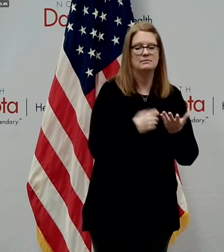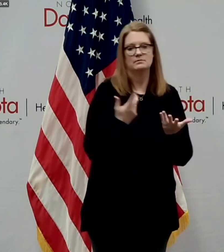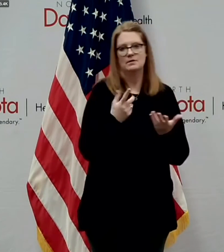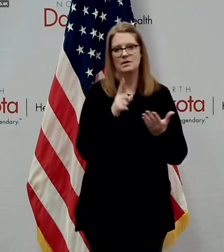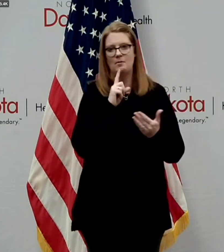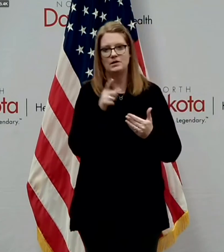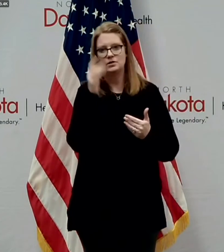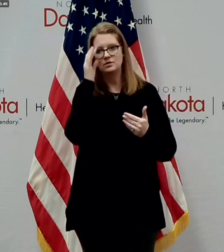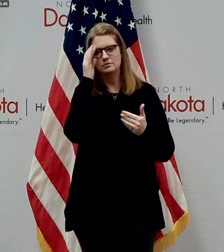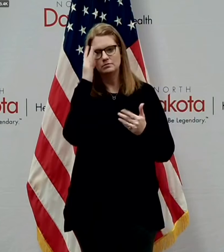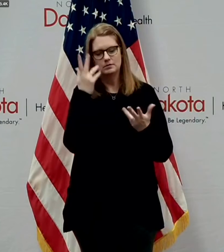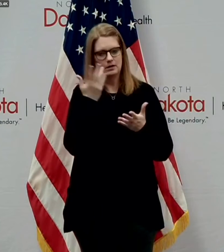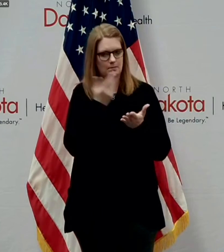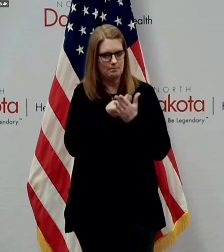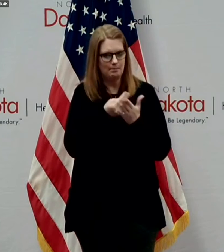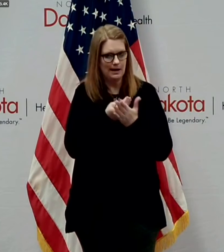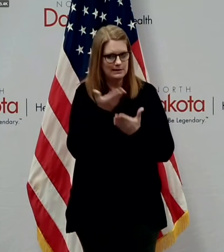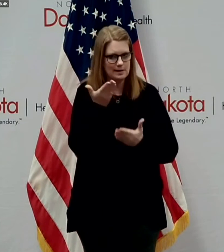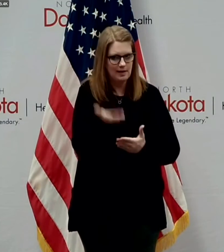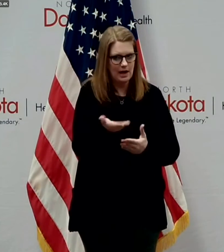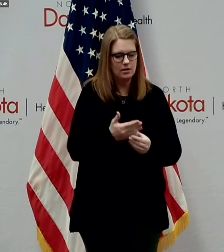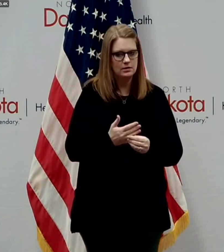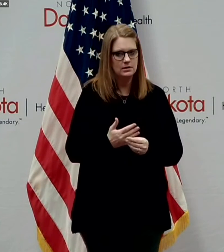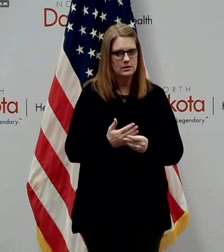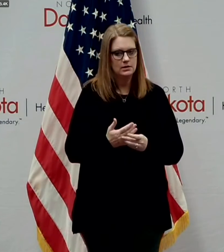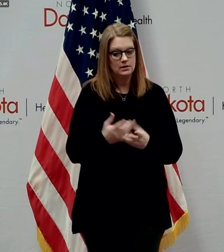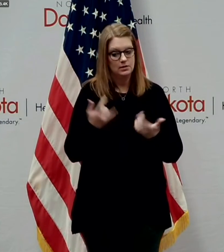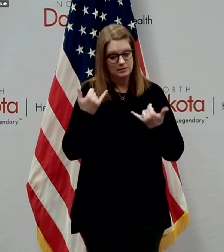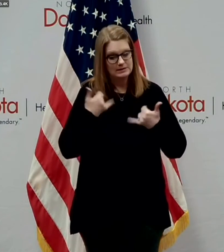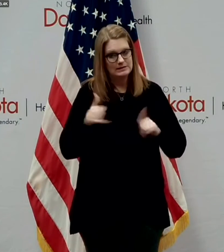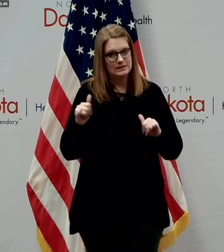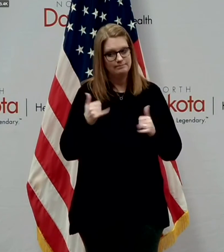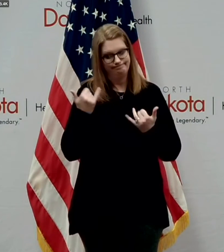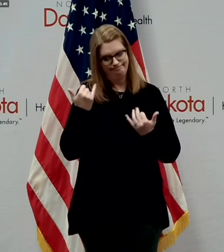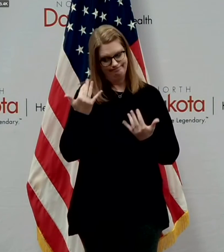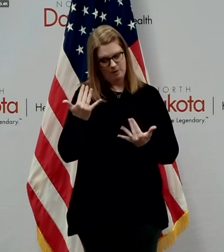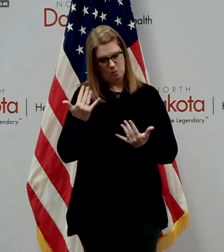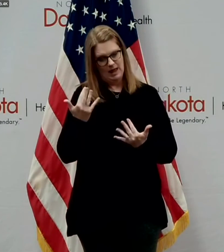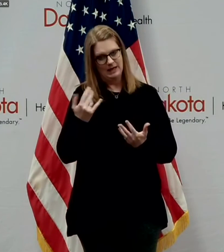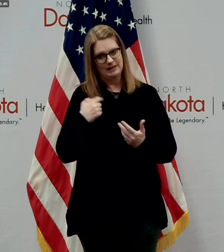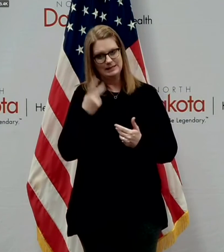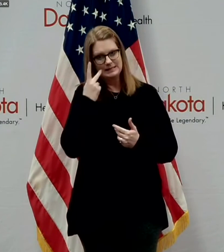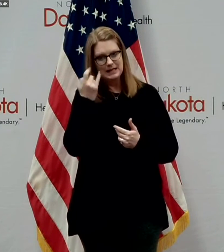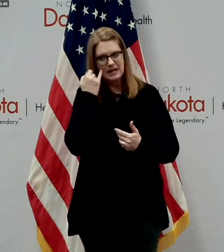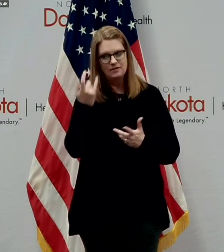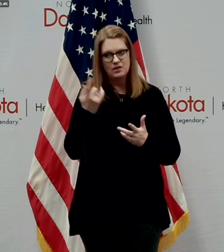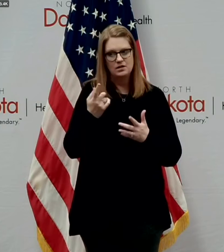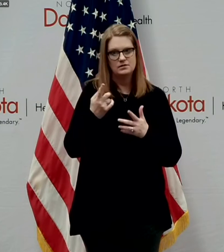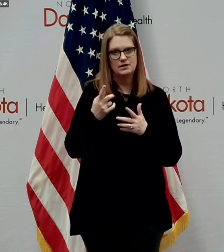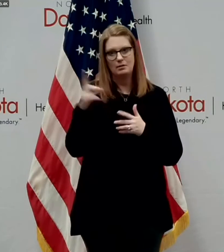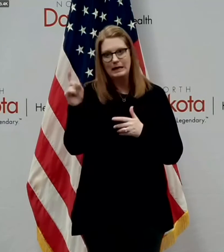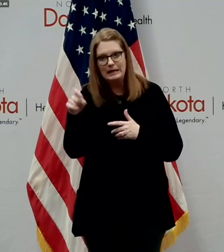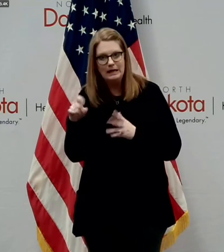is there. But we'll keep looking to see where those gaps are for individuals.